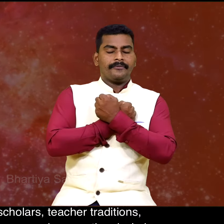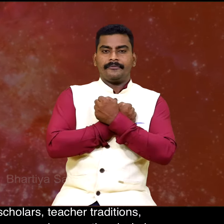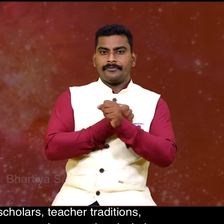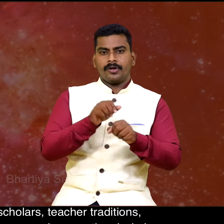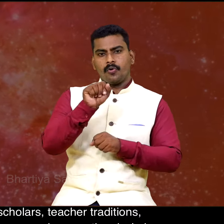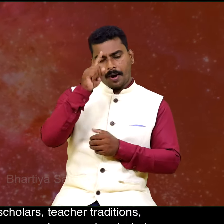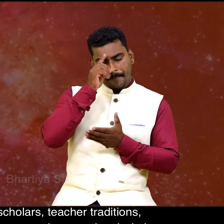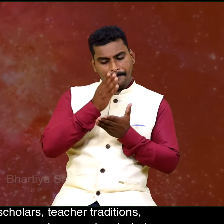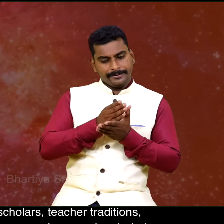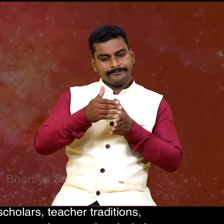wisdom.